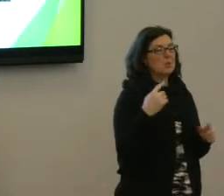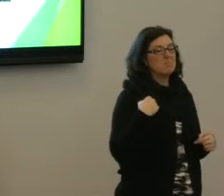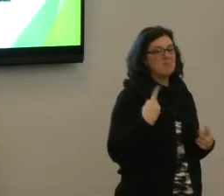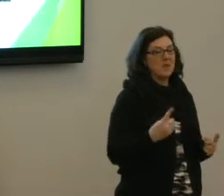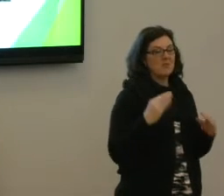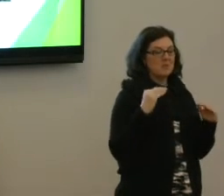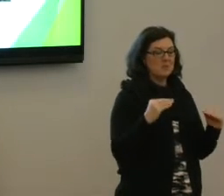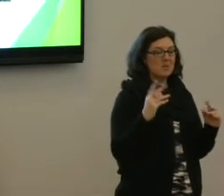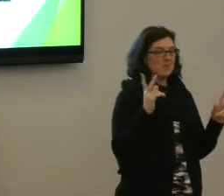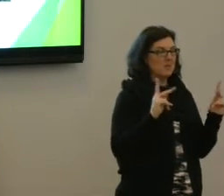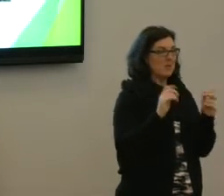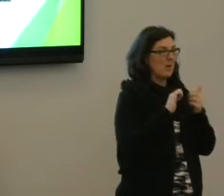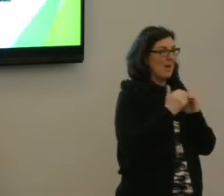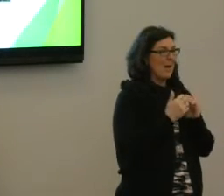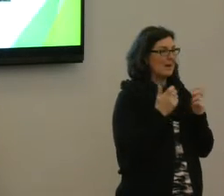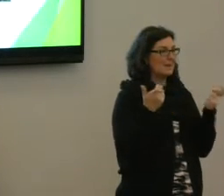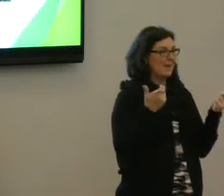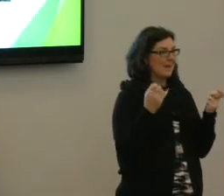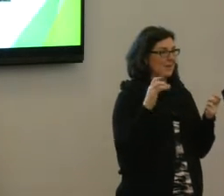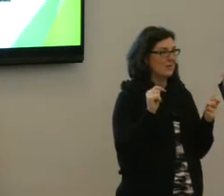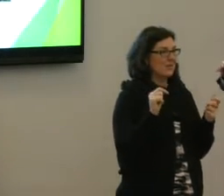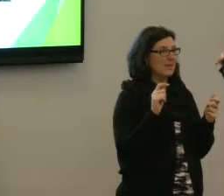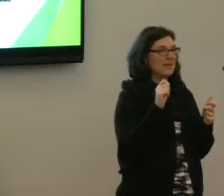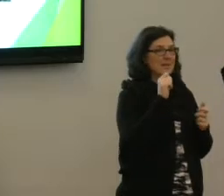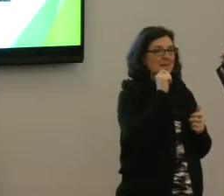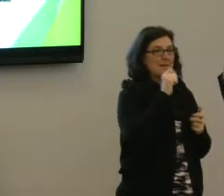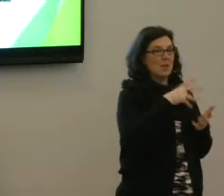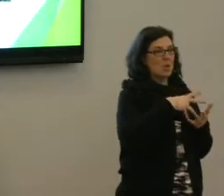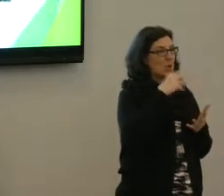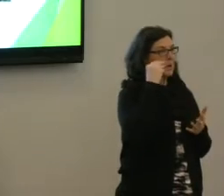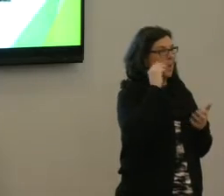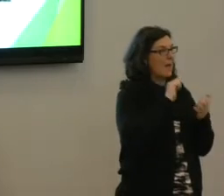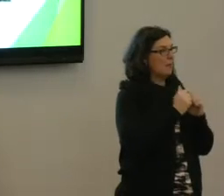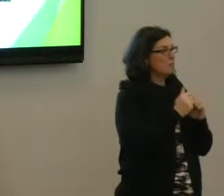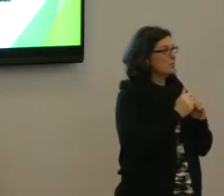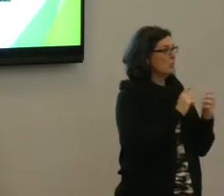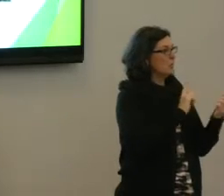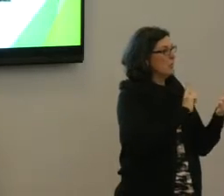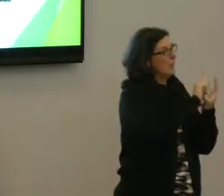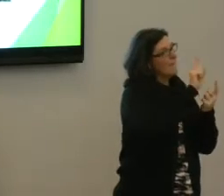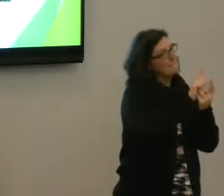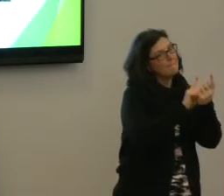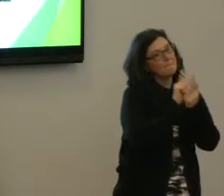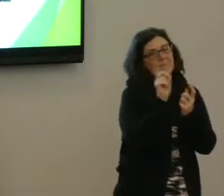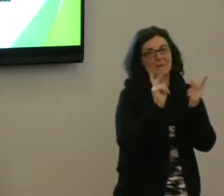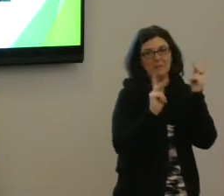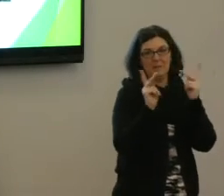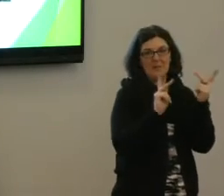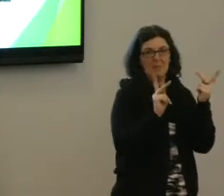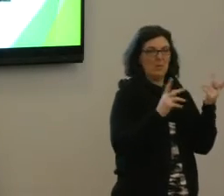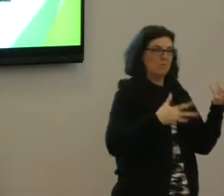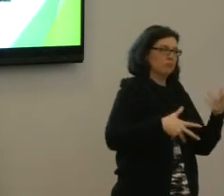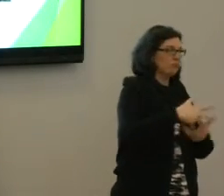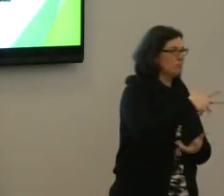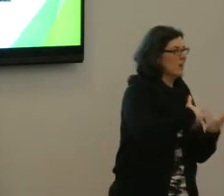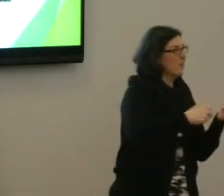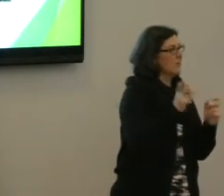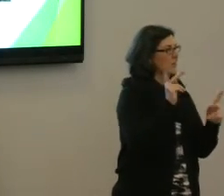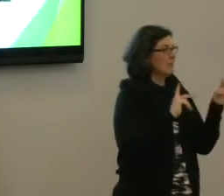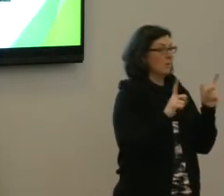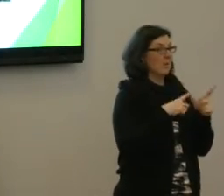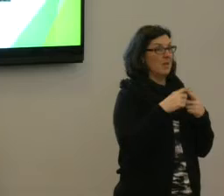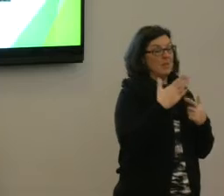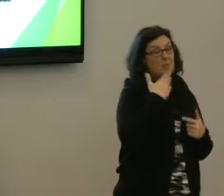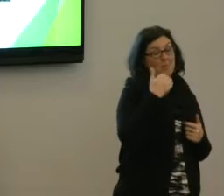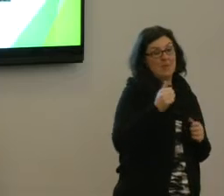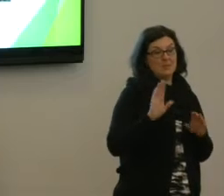people what to do, and nobody ever helped separate people and had them meet friends or be with peers or something. So then they'd be on their best